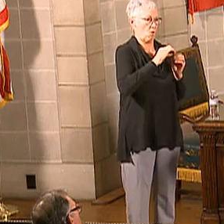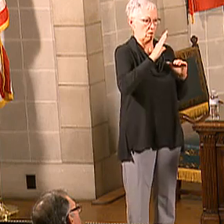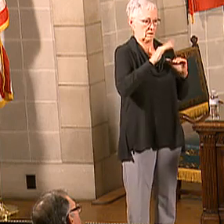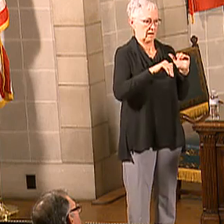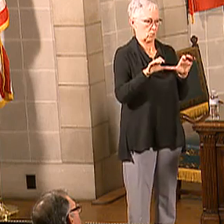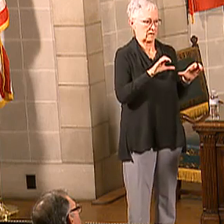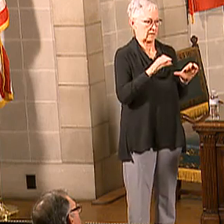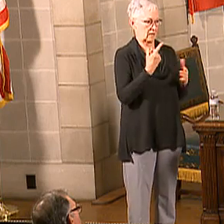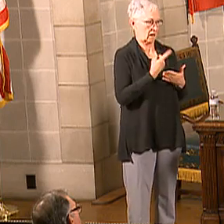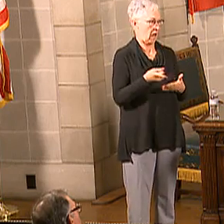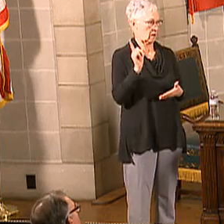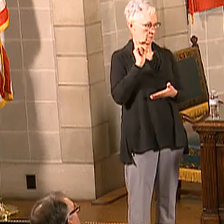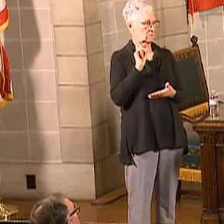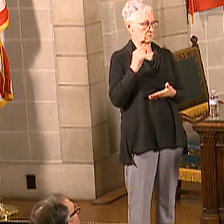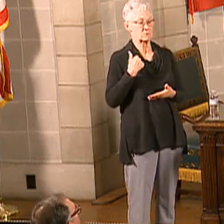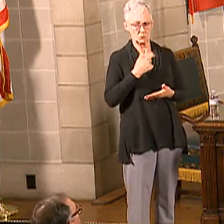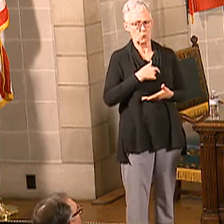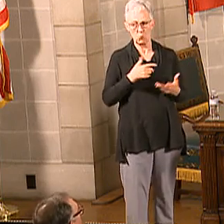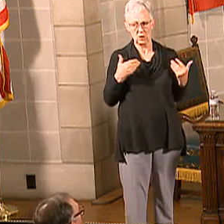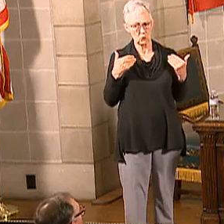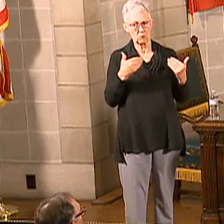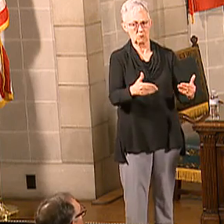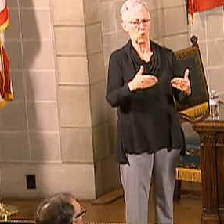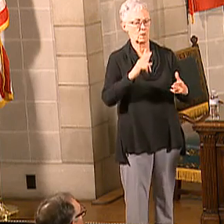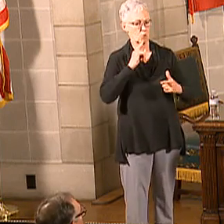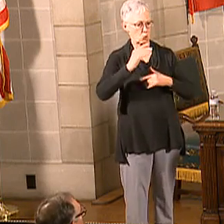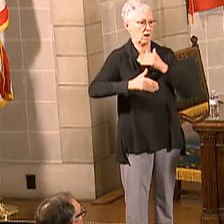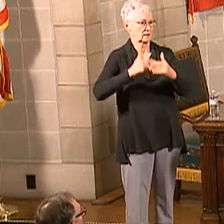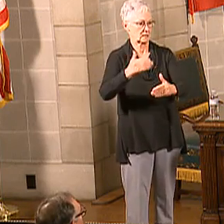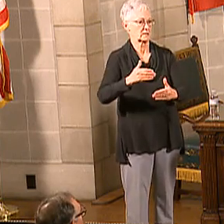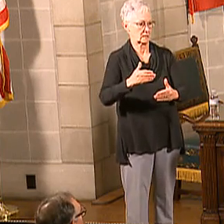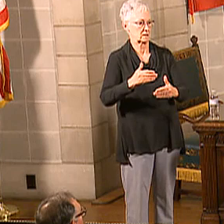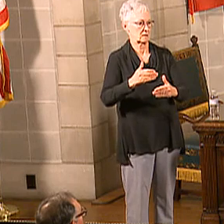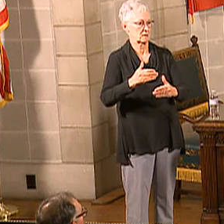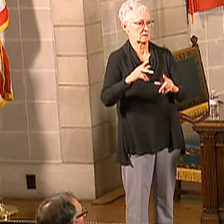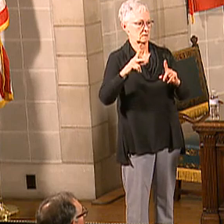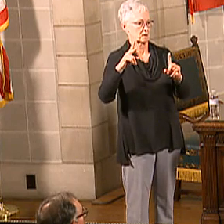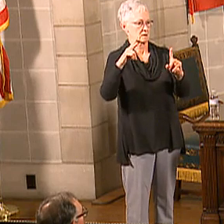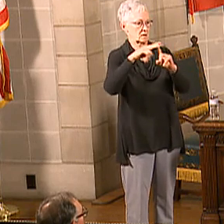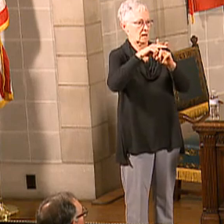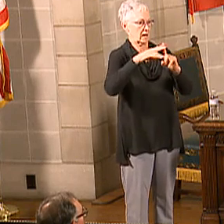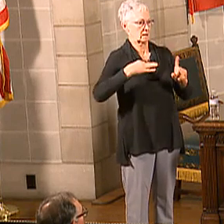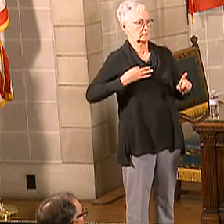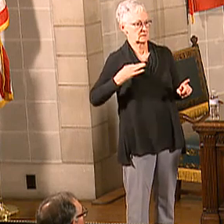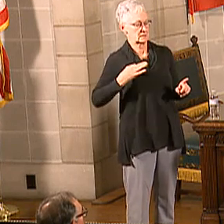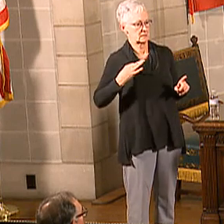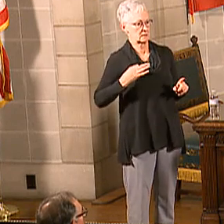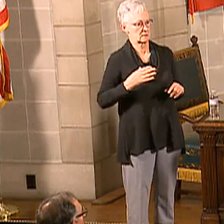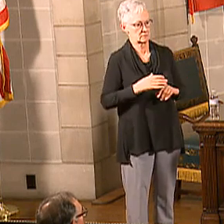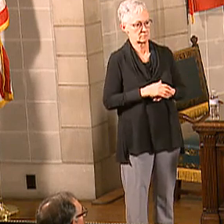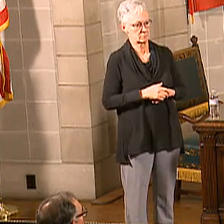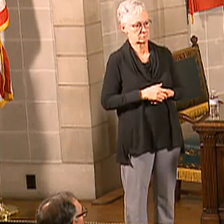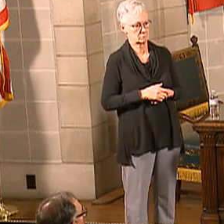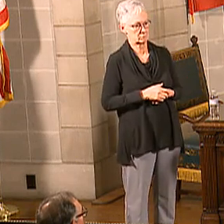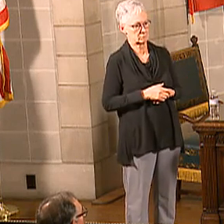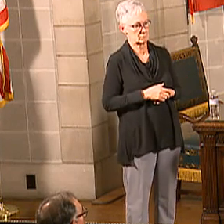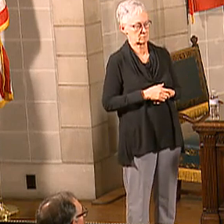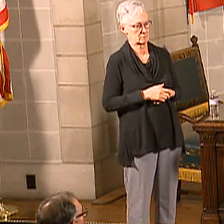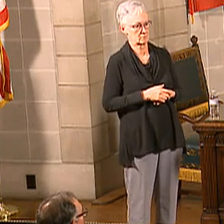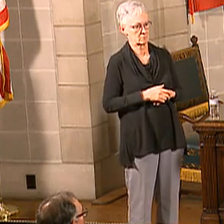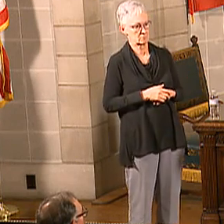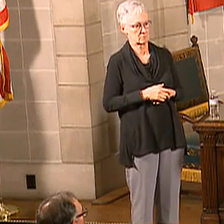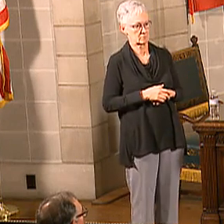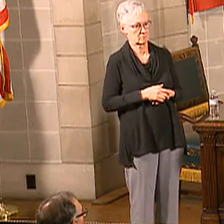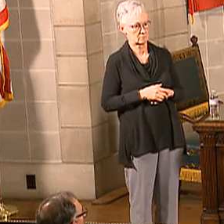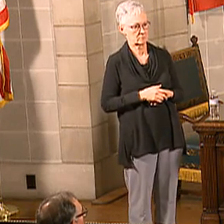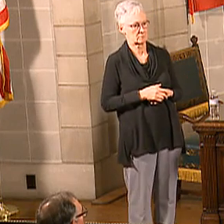processing claims. We will get them through. But I don't have the actual number of claims that we got through this week. But are you seeing, is there